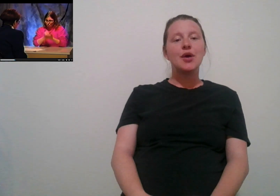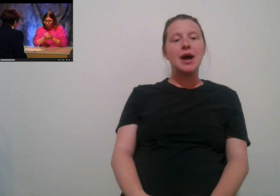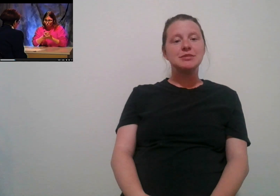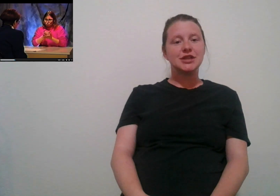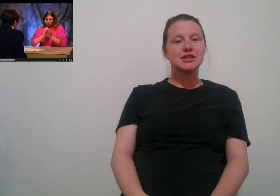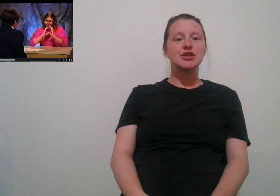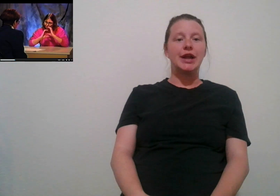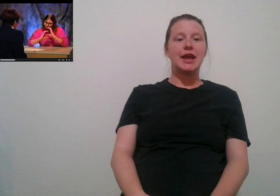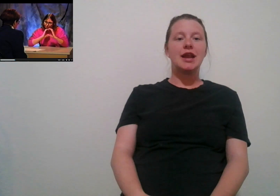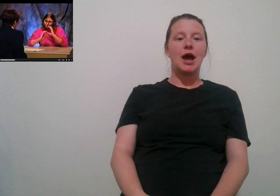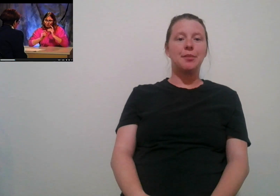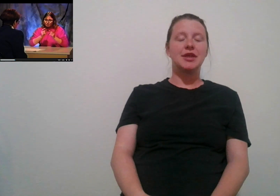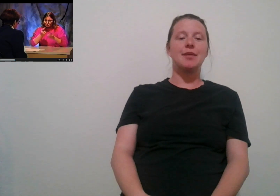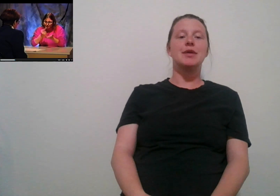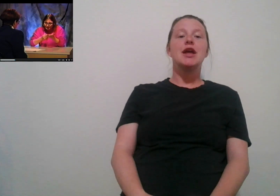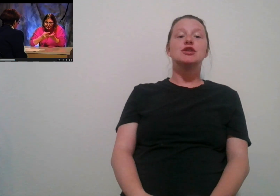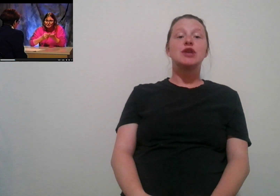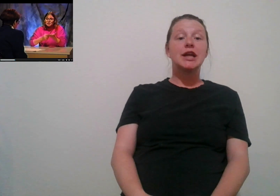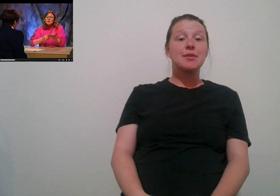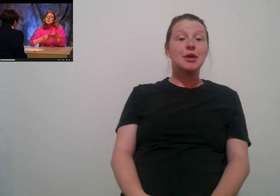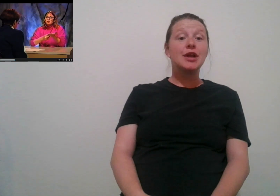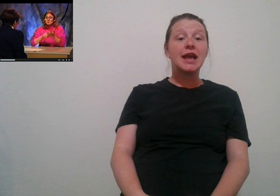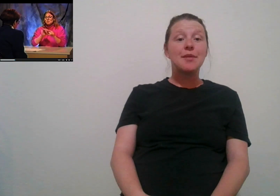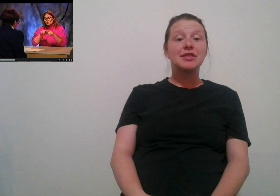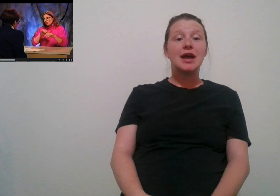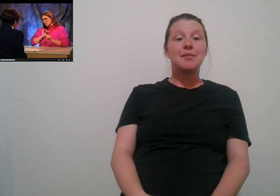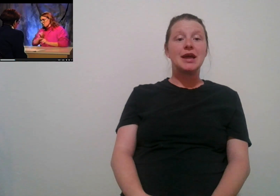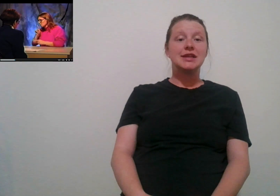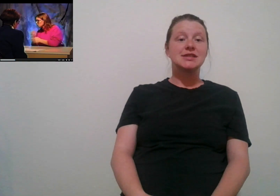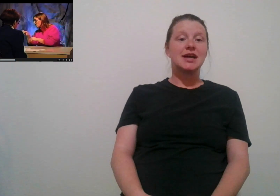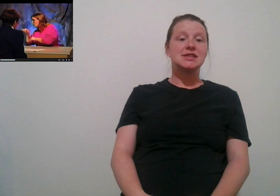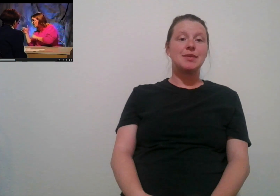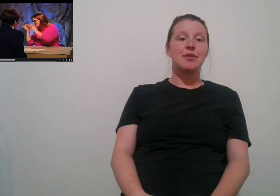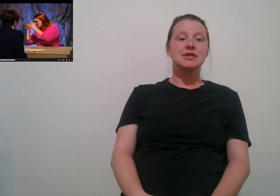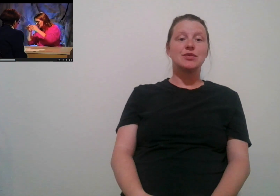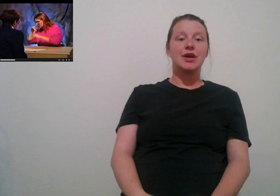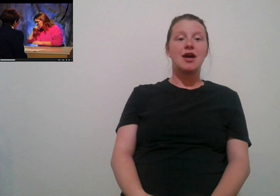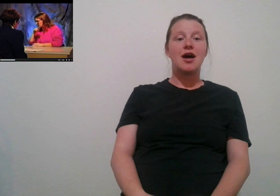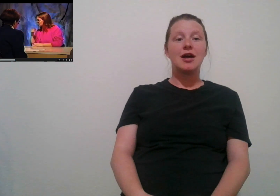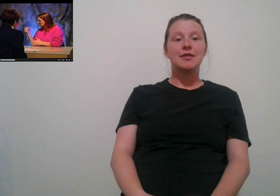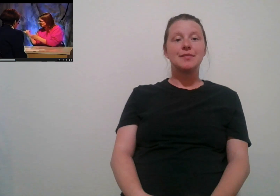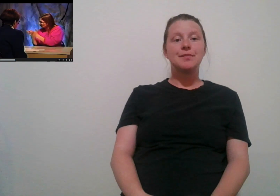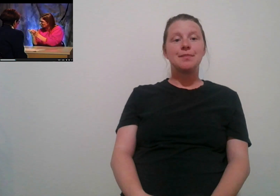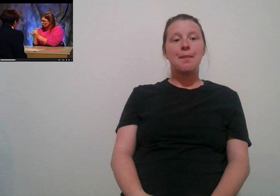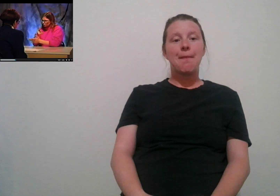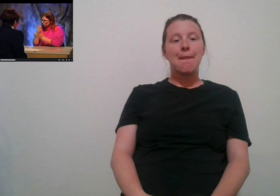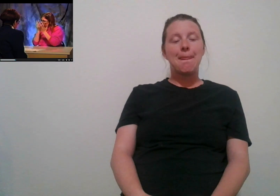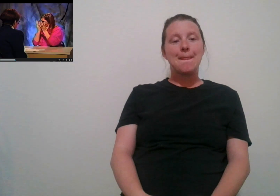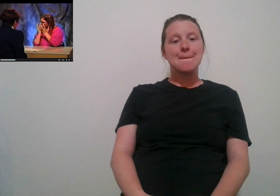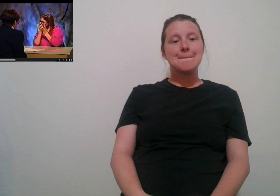I would go up to the student and help them, try to communicate with them and discuss about what's going